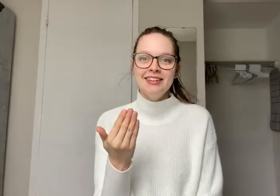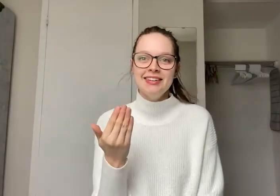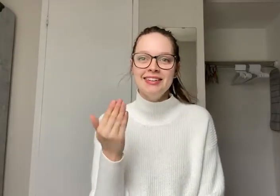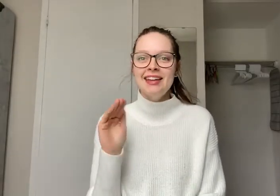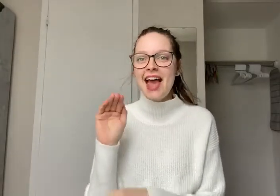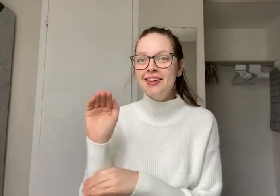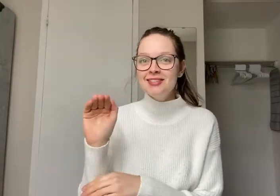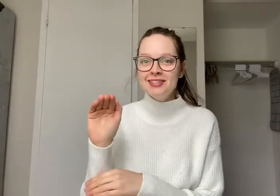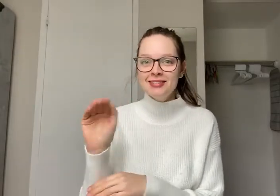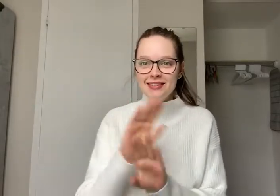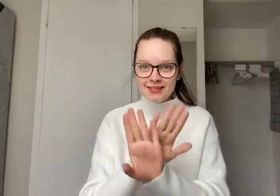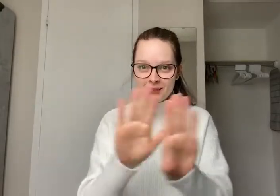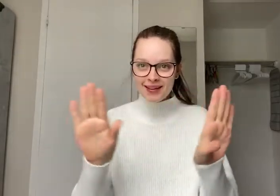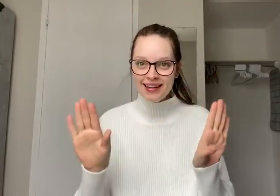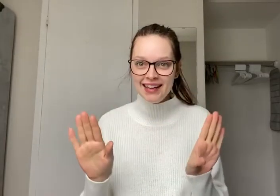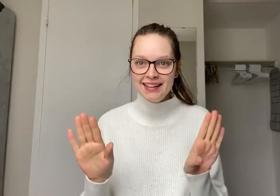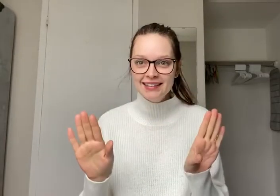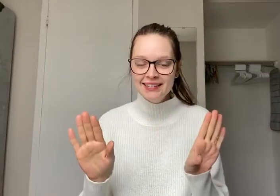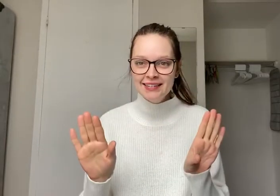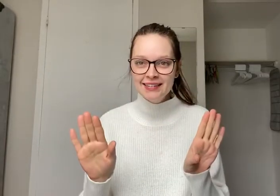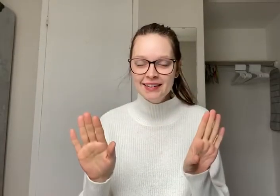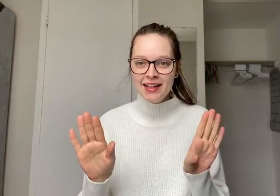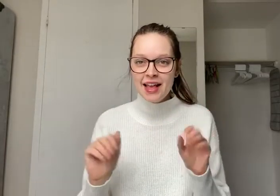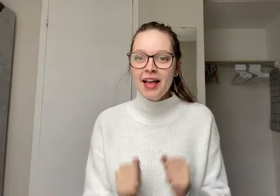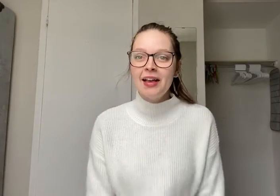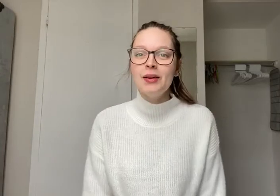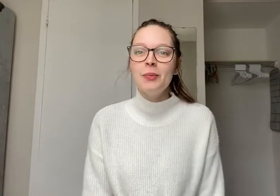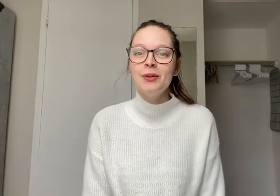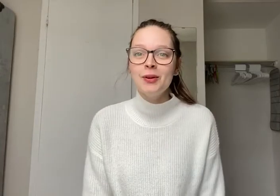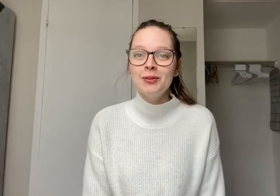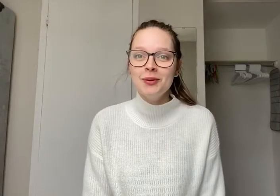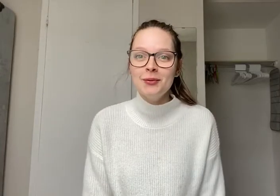Good afternoon, everybody. I hope you're all doing well.